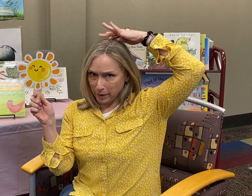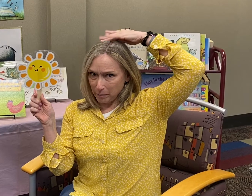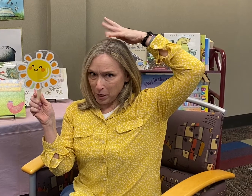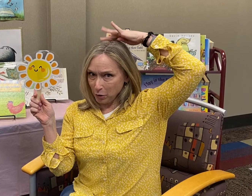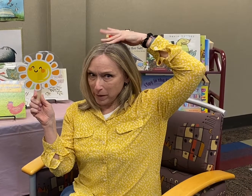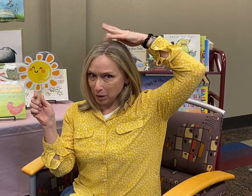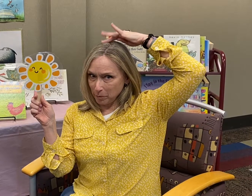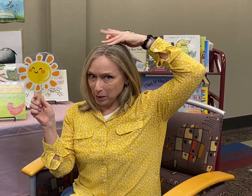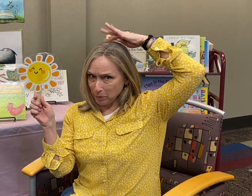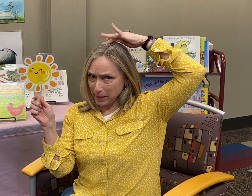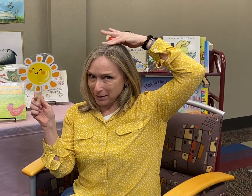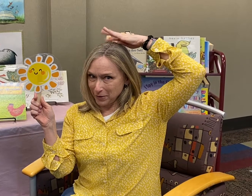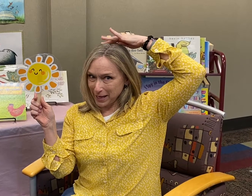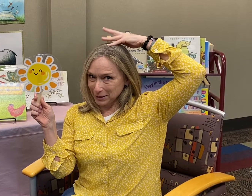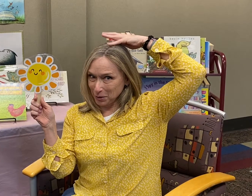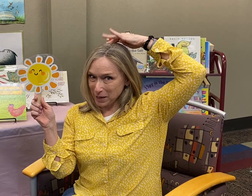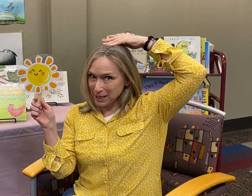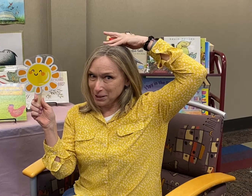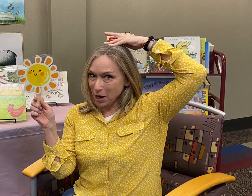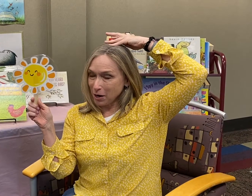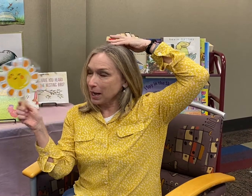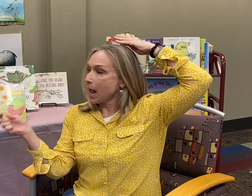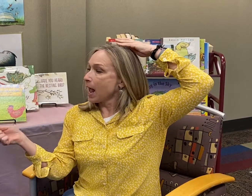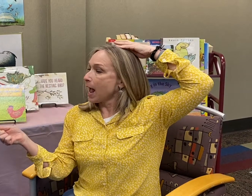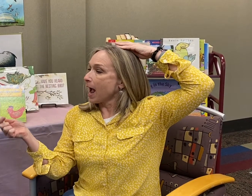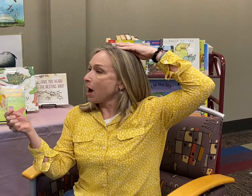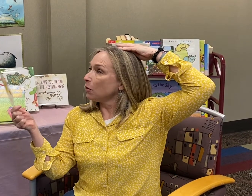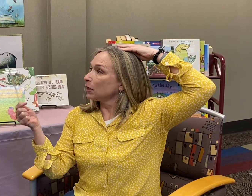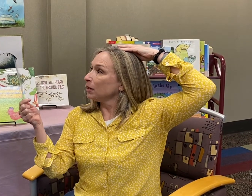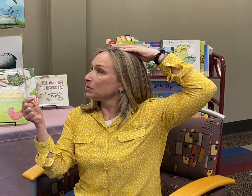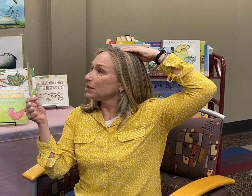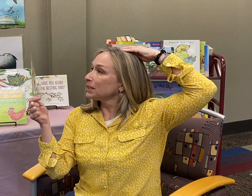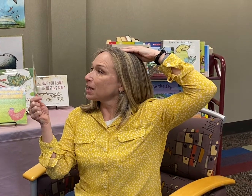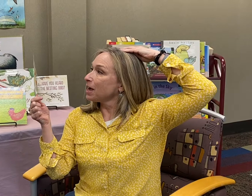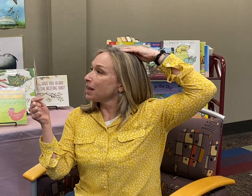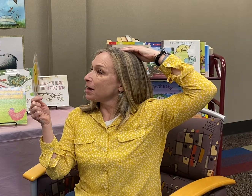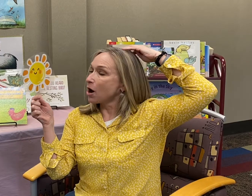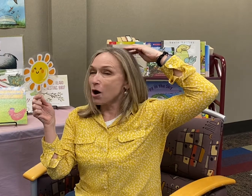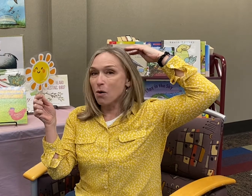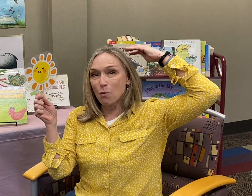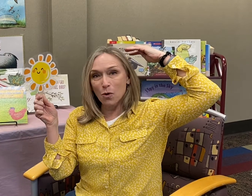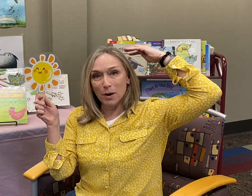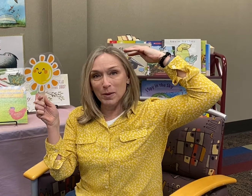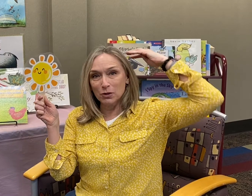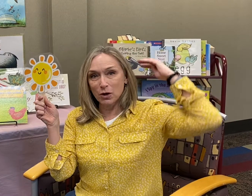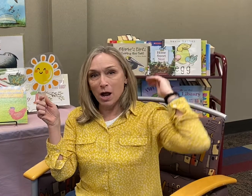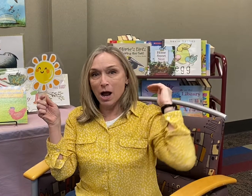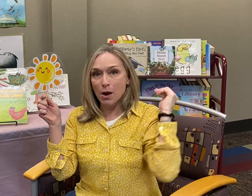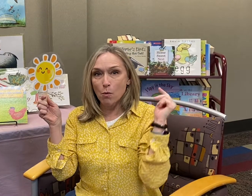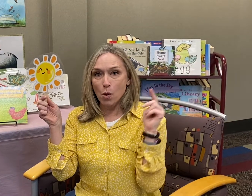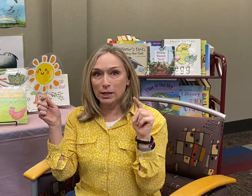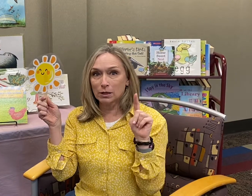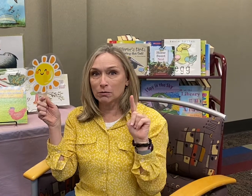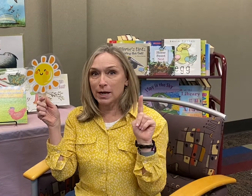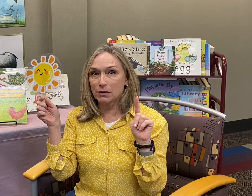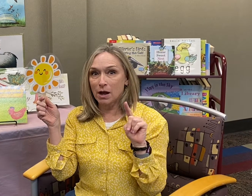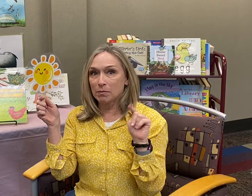Pitter patter, that's the way they talk. Out comes the sun, all warm and dry. 1 little raindrop